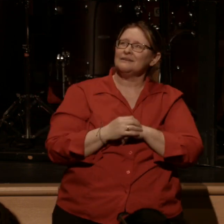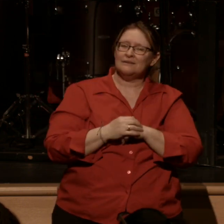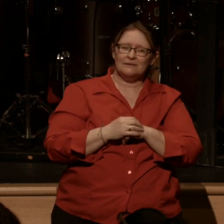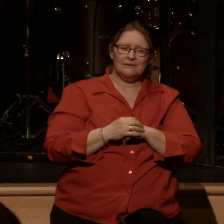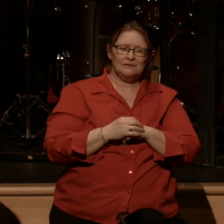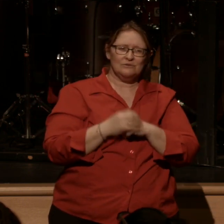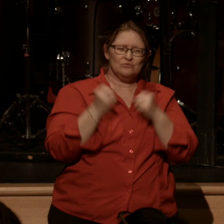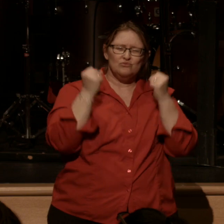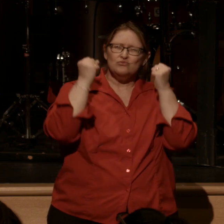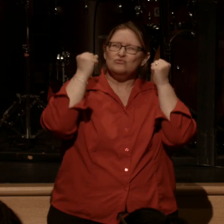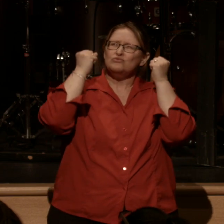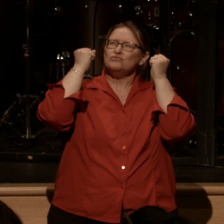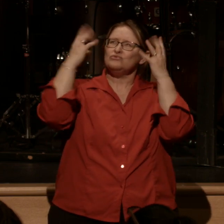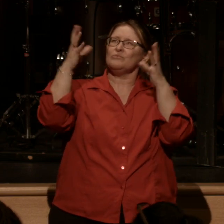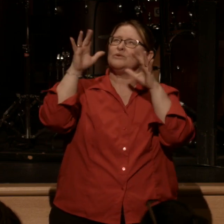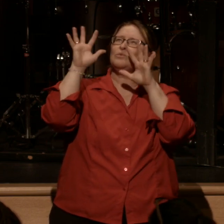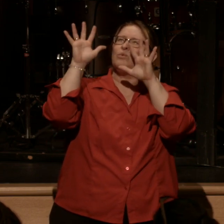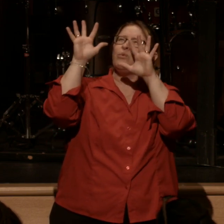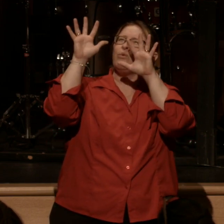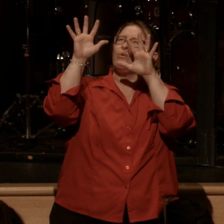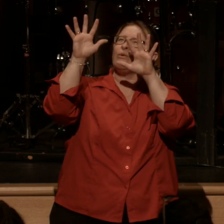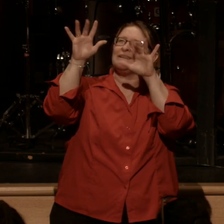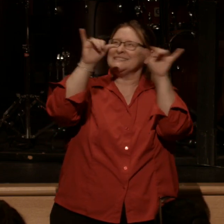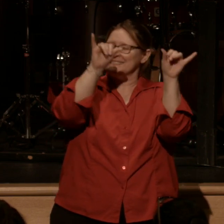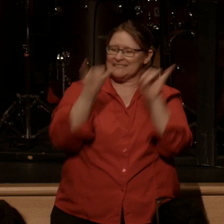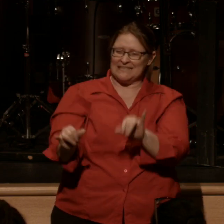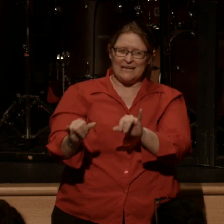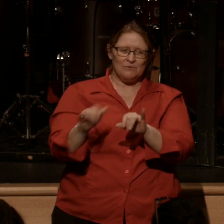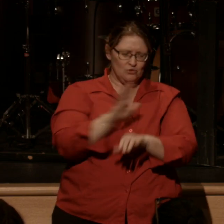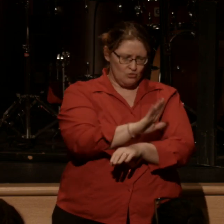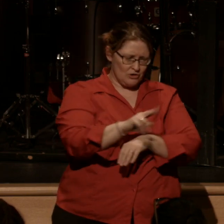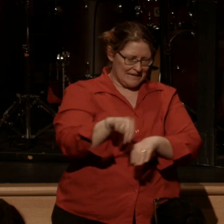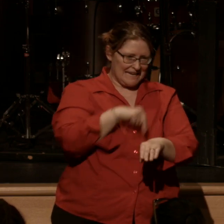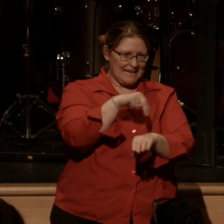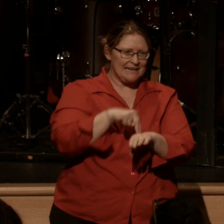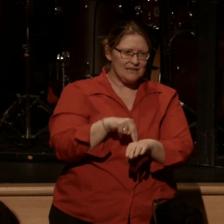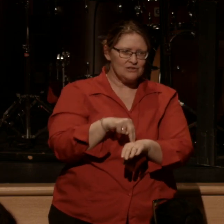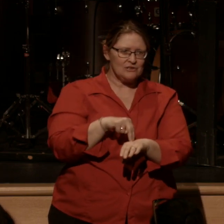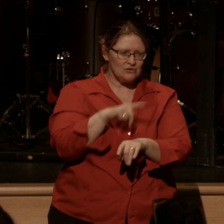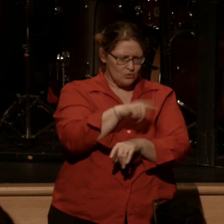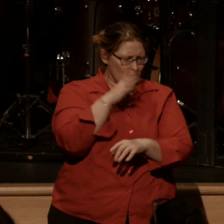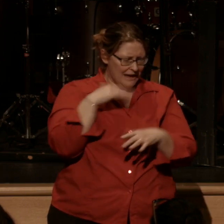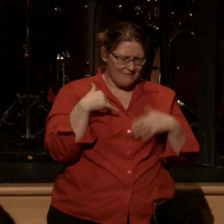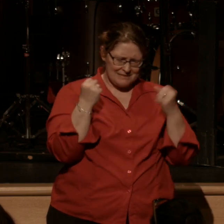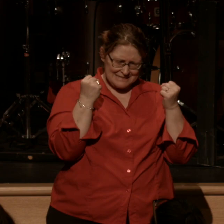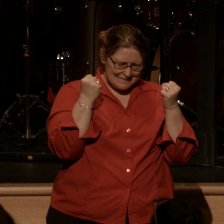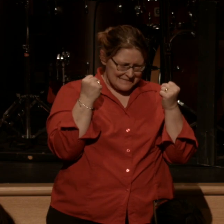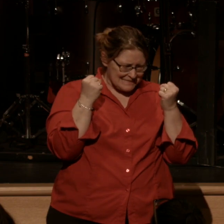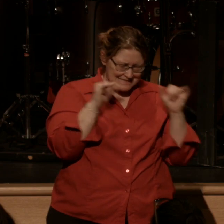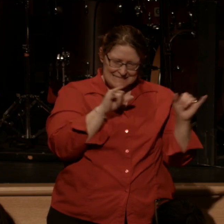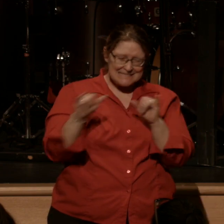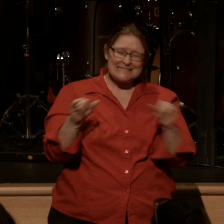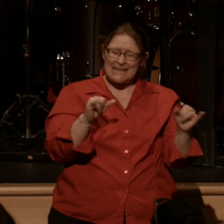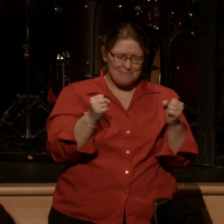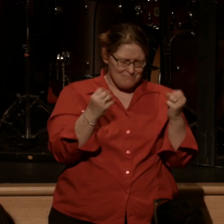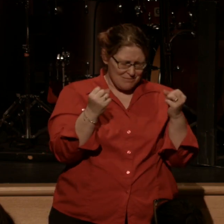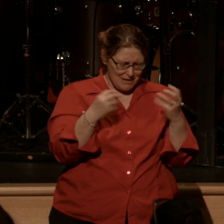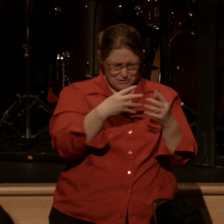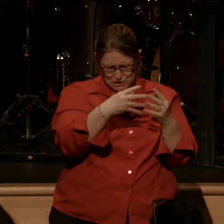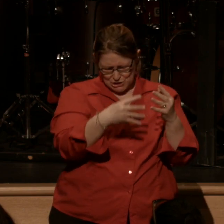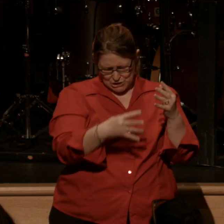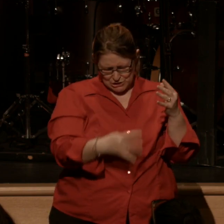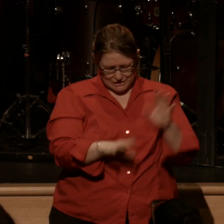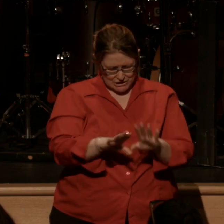So numerous will be the nation of Abraham that you will be having as many descendants as the stars in the sky and the grains